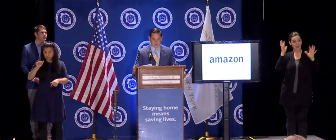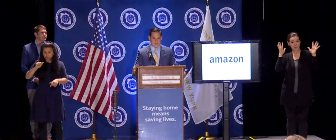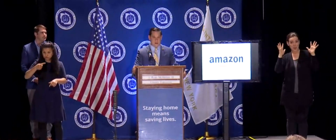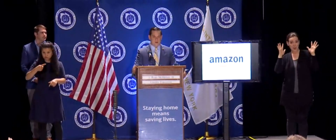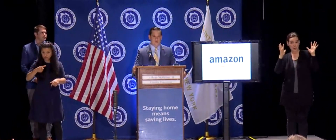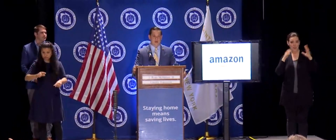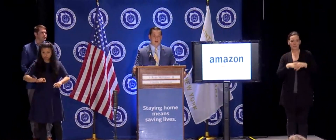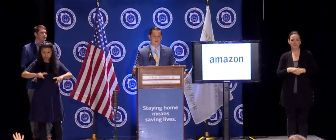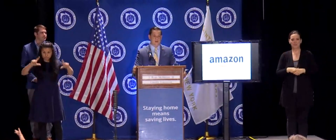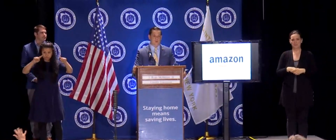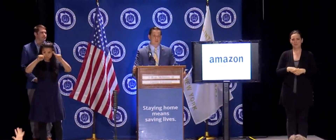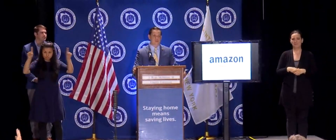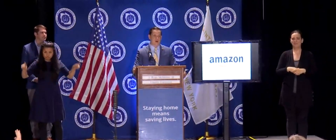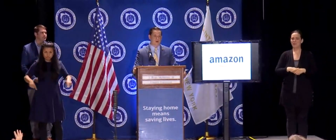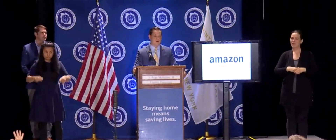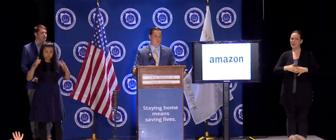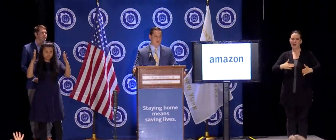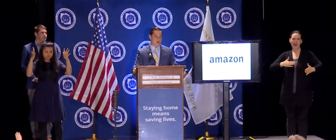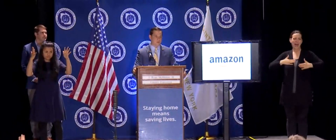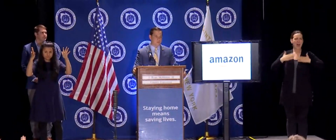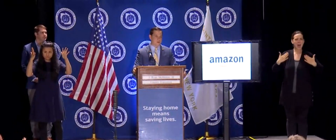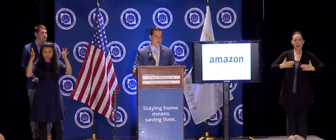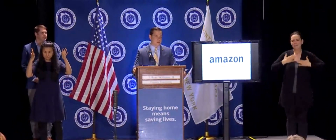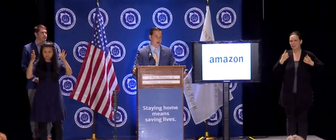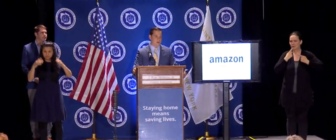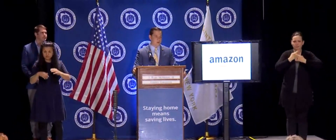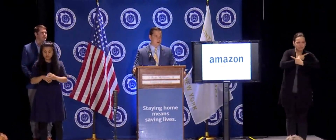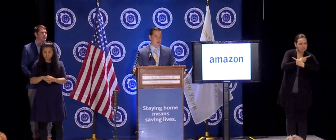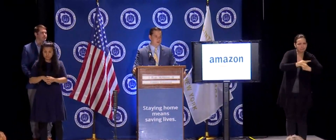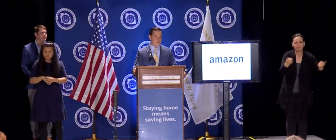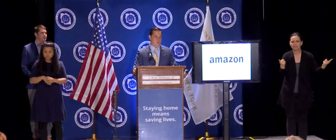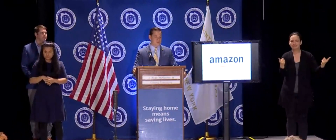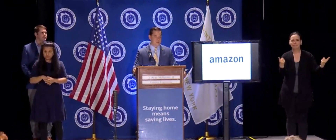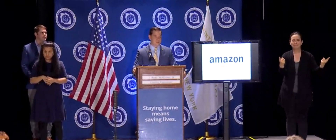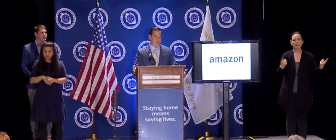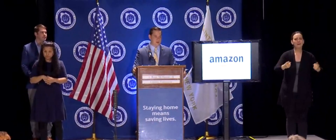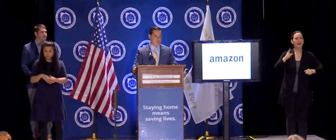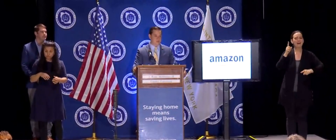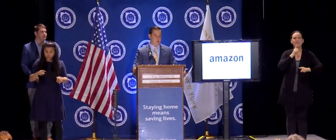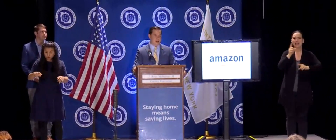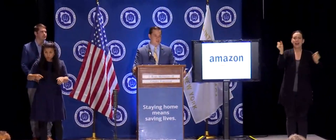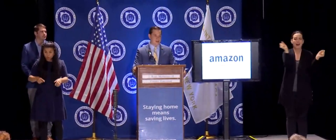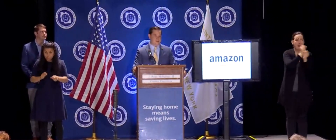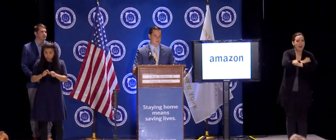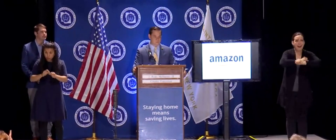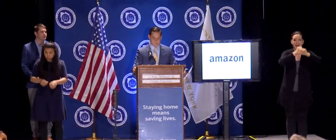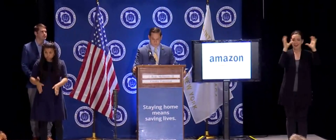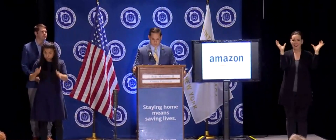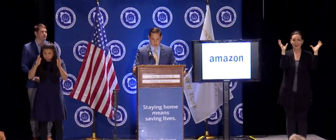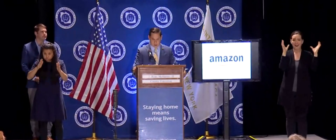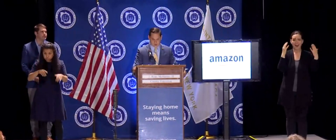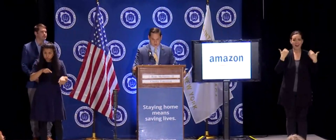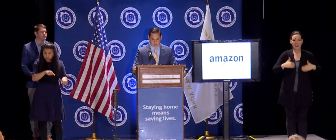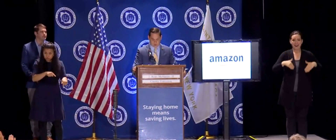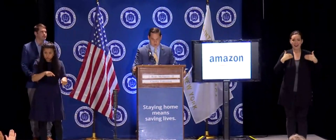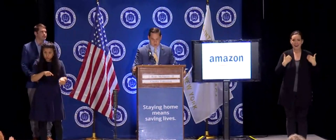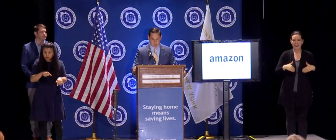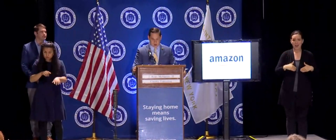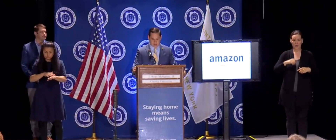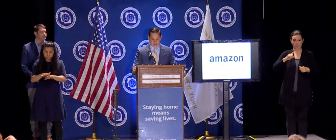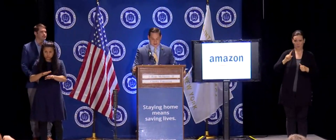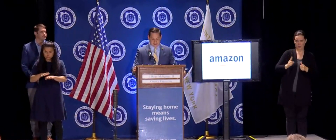about this. You can't think restart without thinking about this once in a generation project.